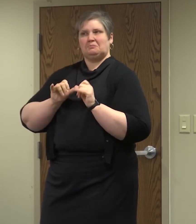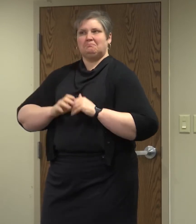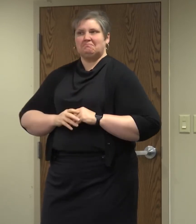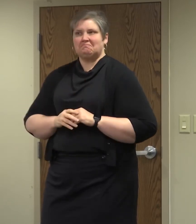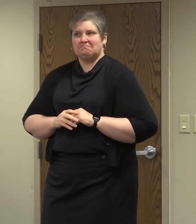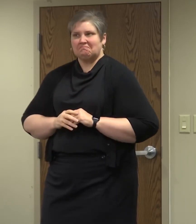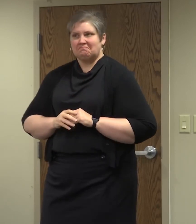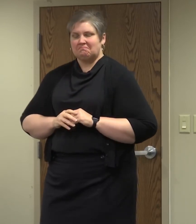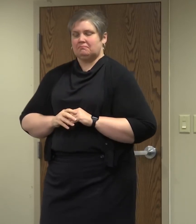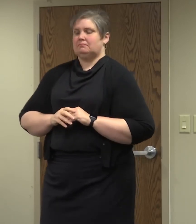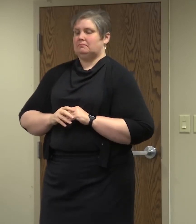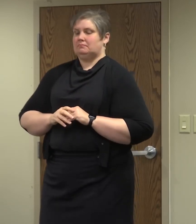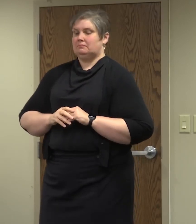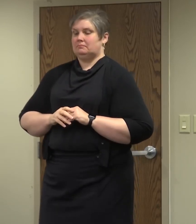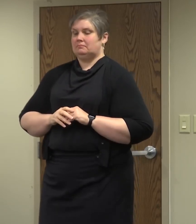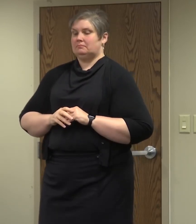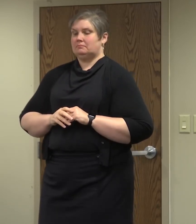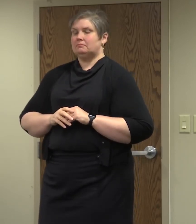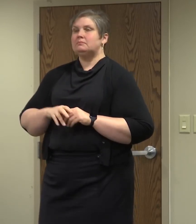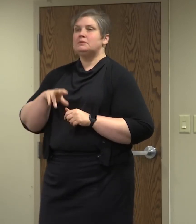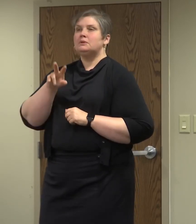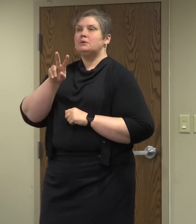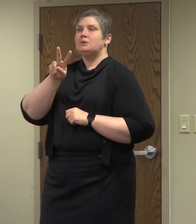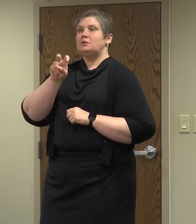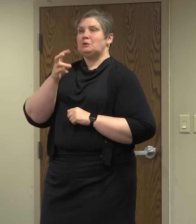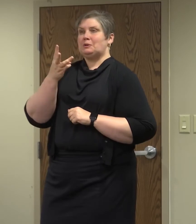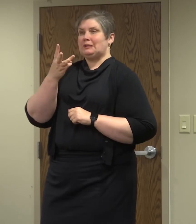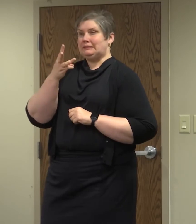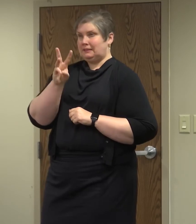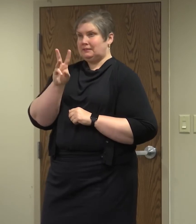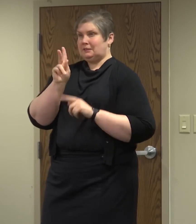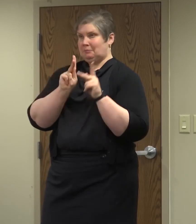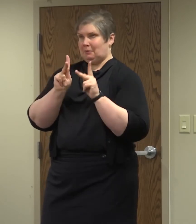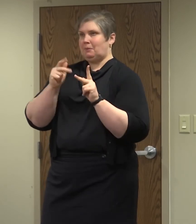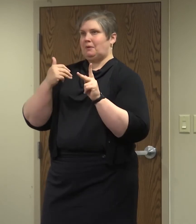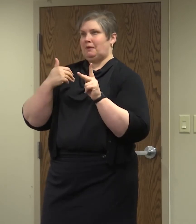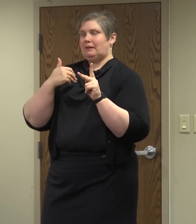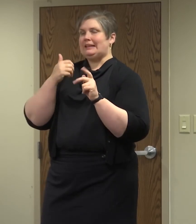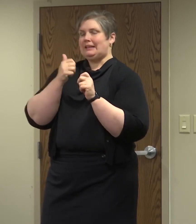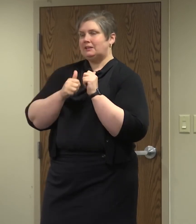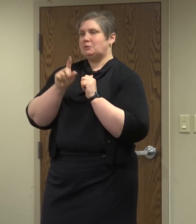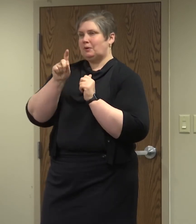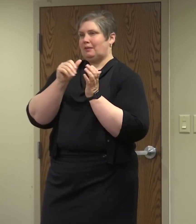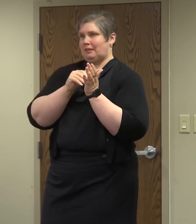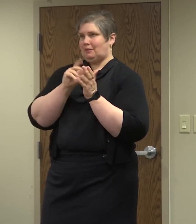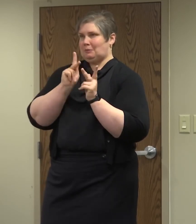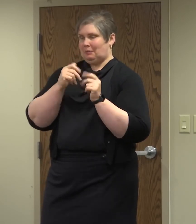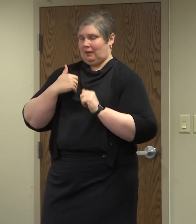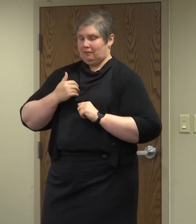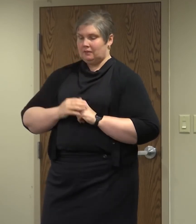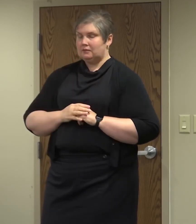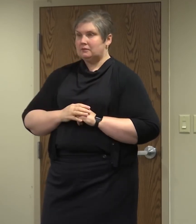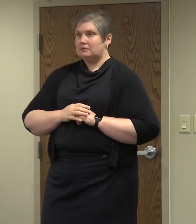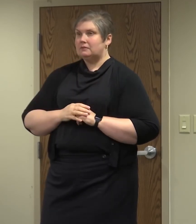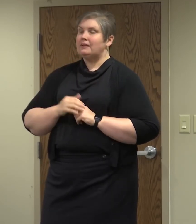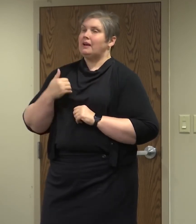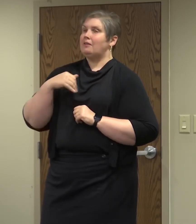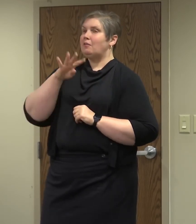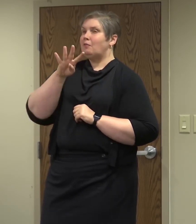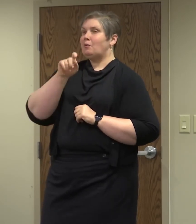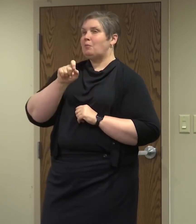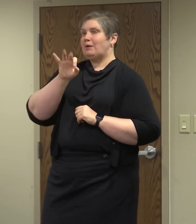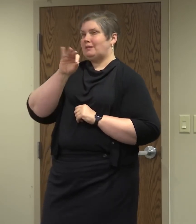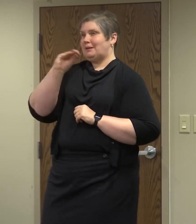population. Their case rate is 216 per 100,000. Their positivity rate is